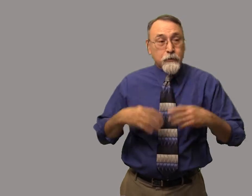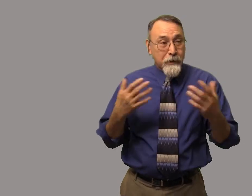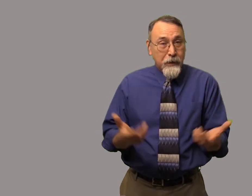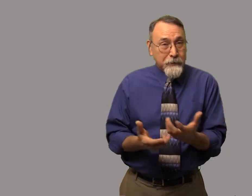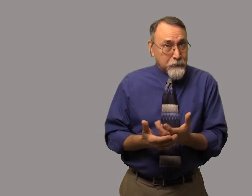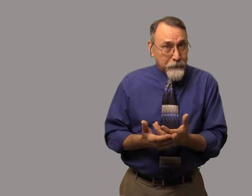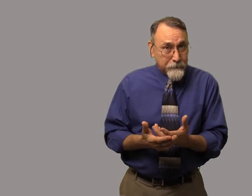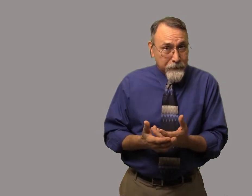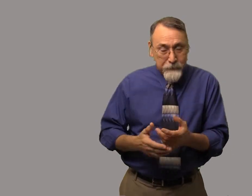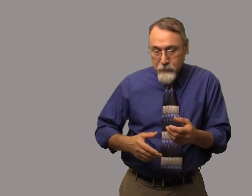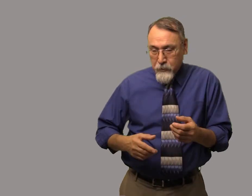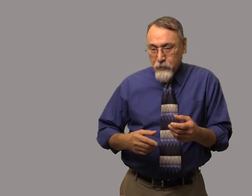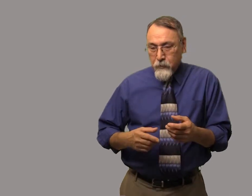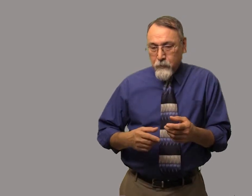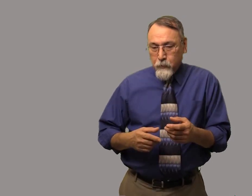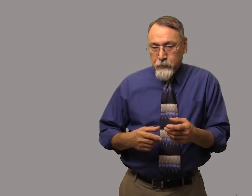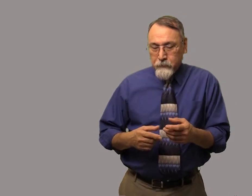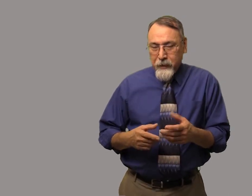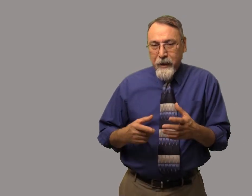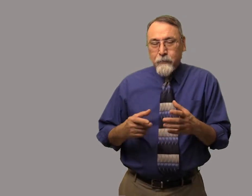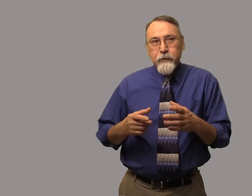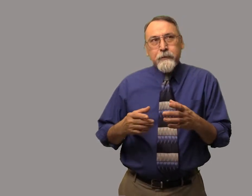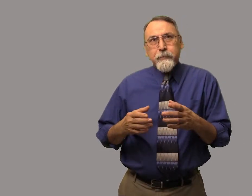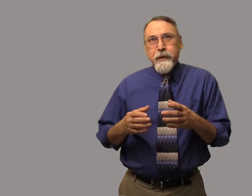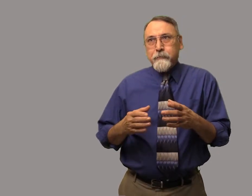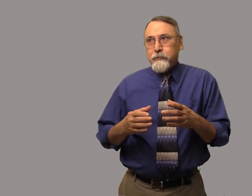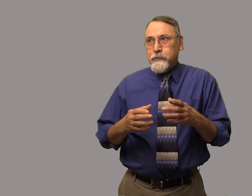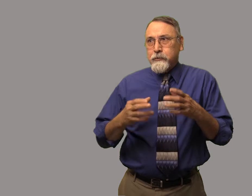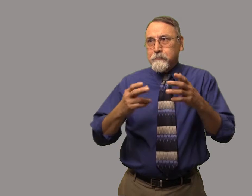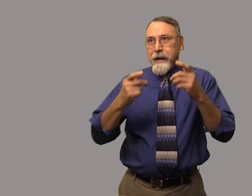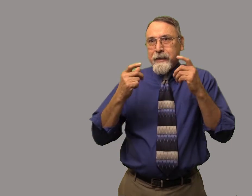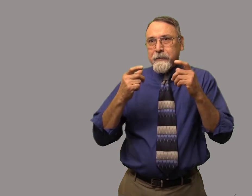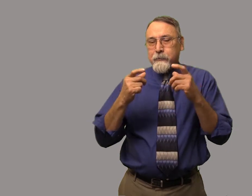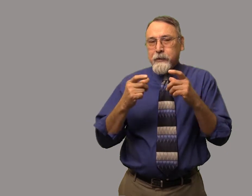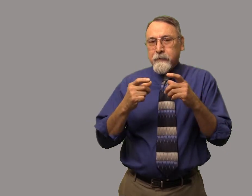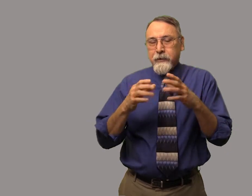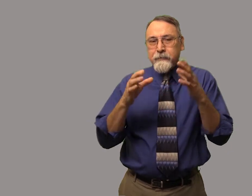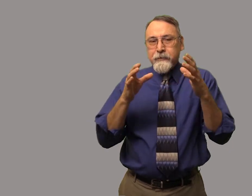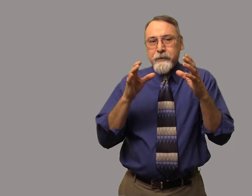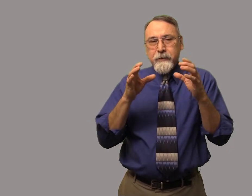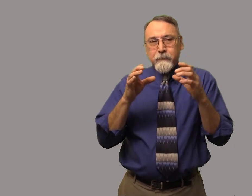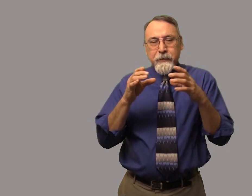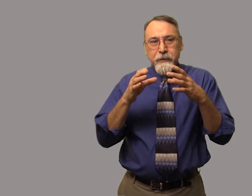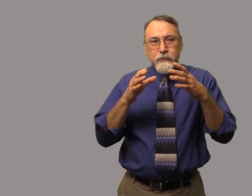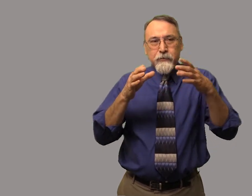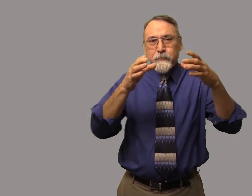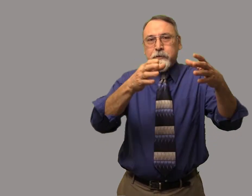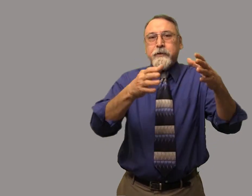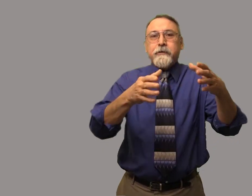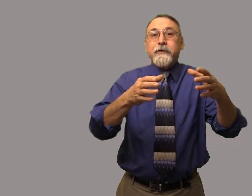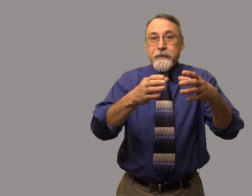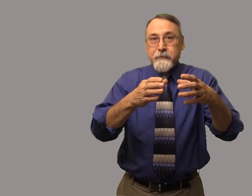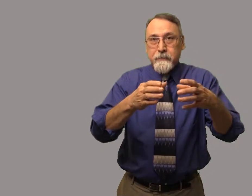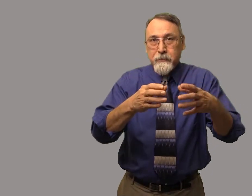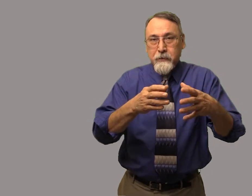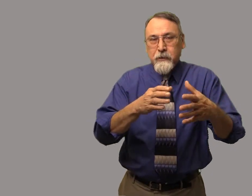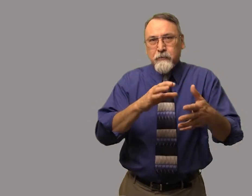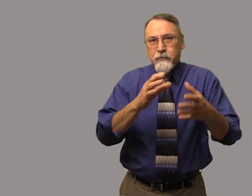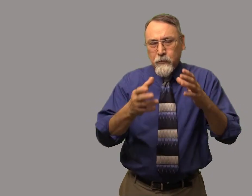do a logical event where you can say, I want to be able to back up and recover everything related to this particular event. So